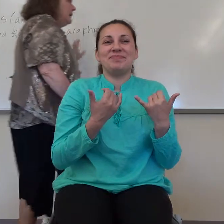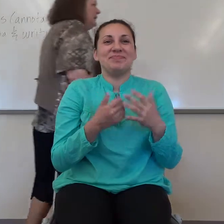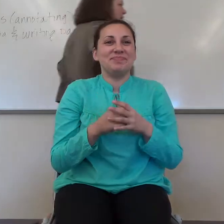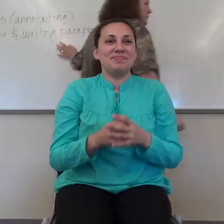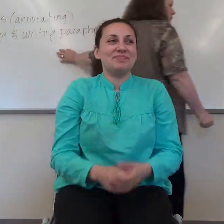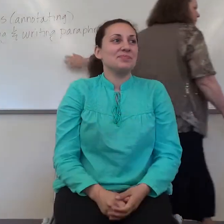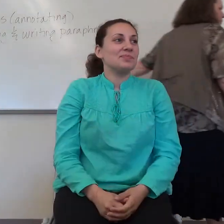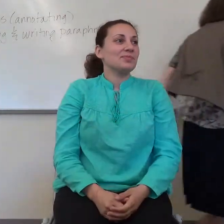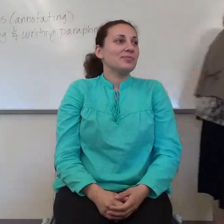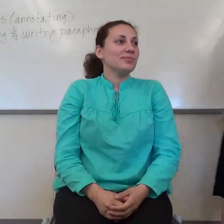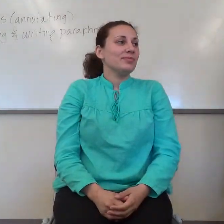we're going to go to this.